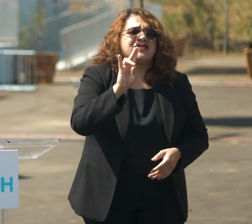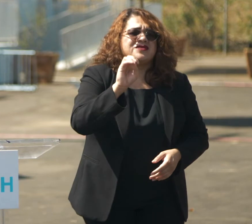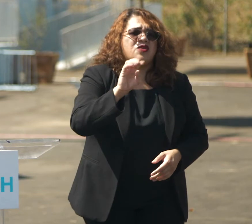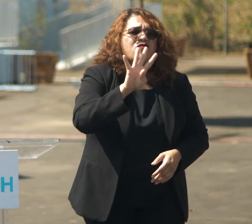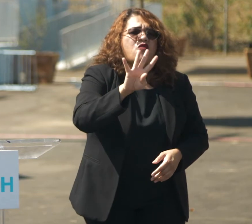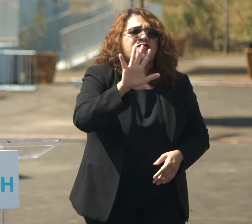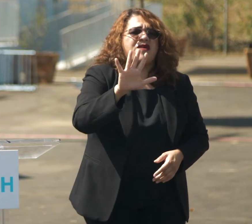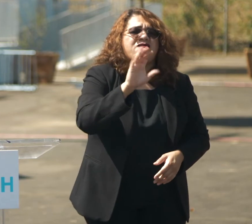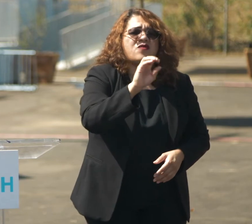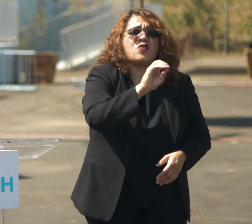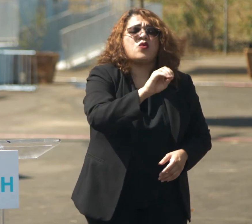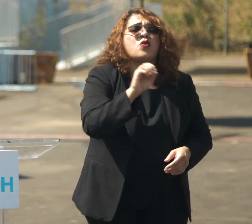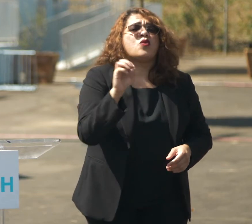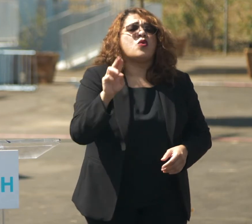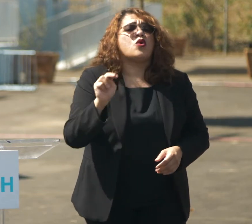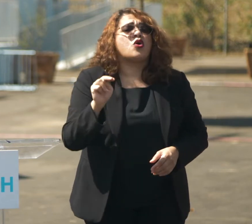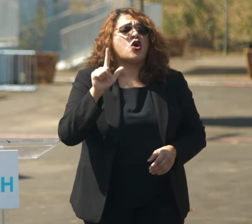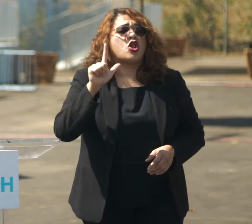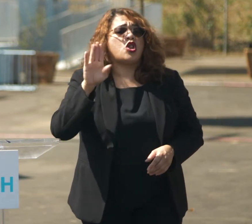562-570-4500, or you can visit